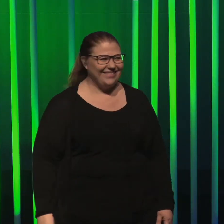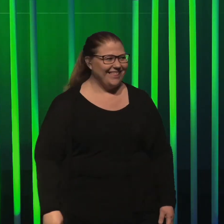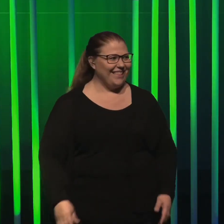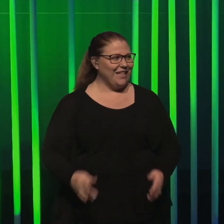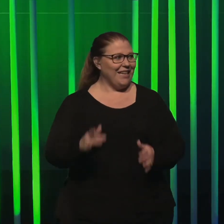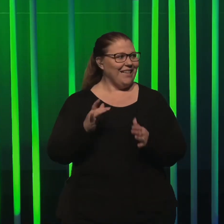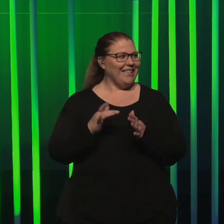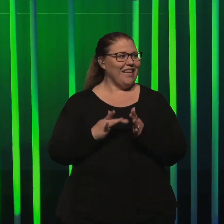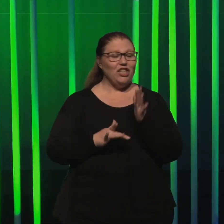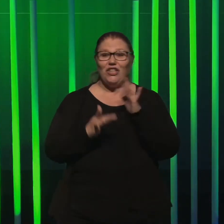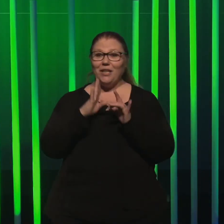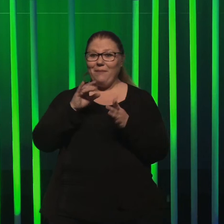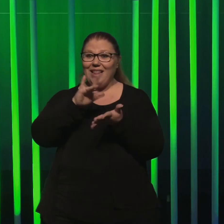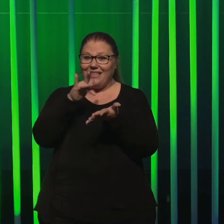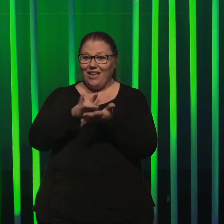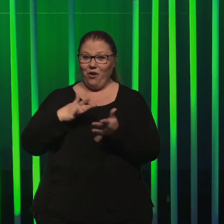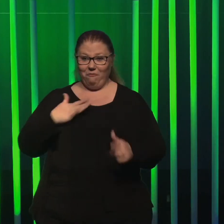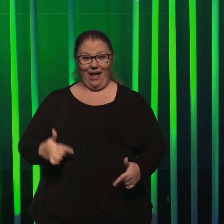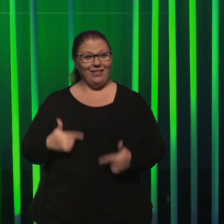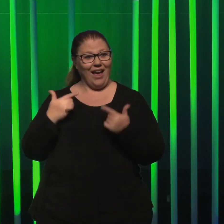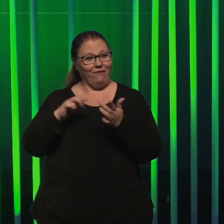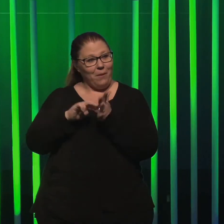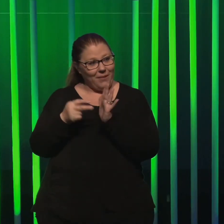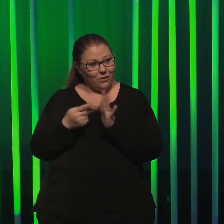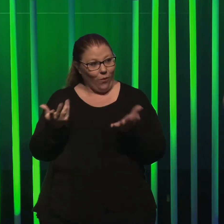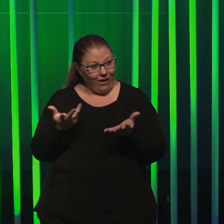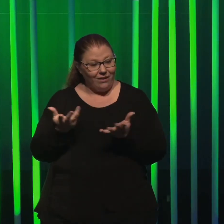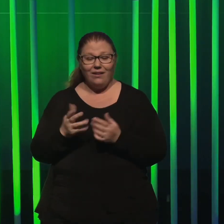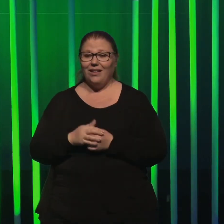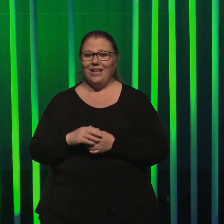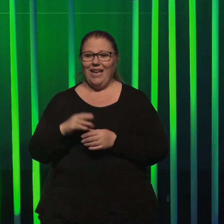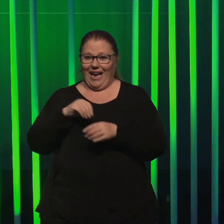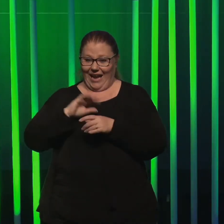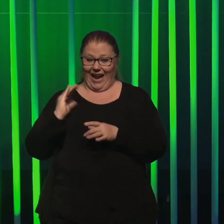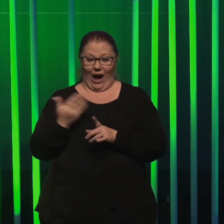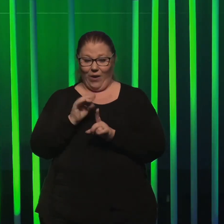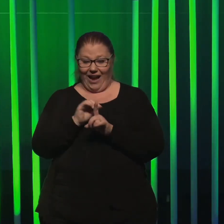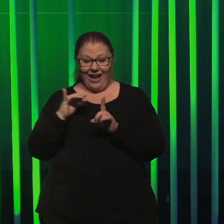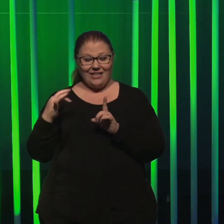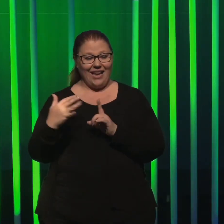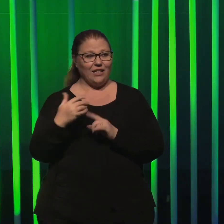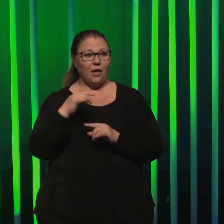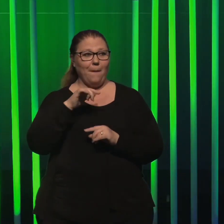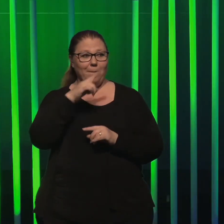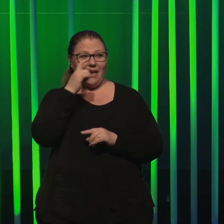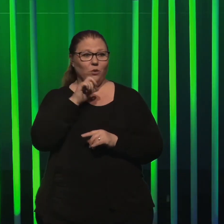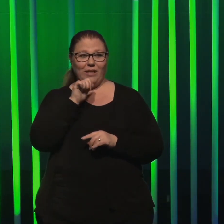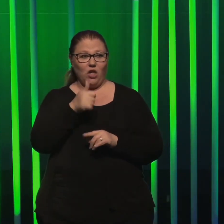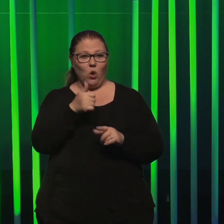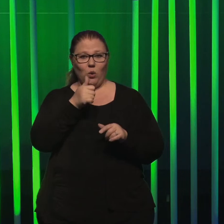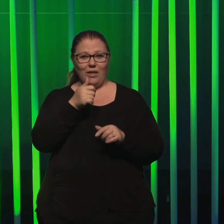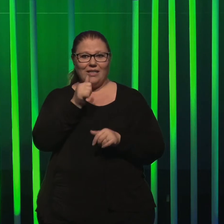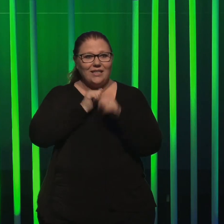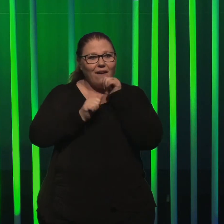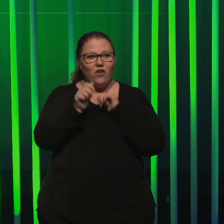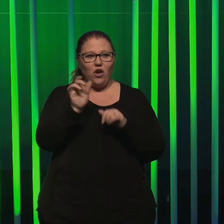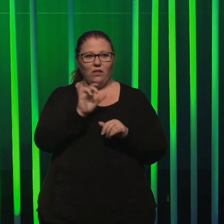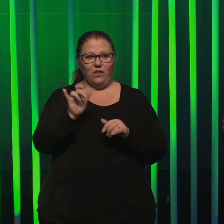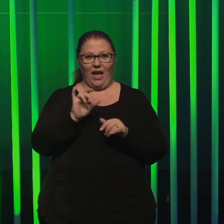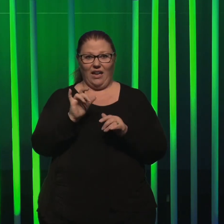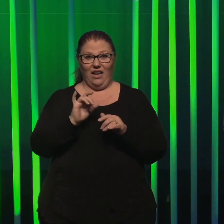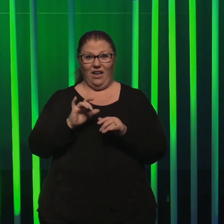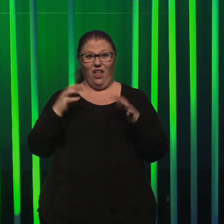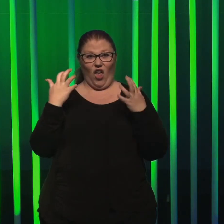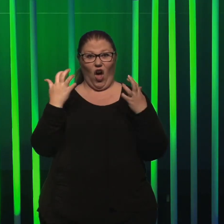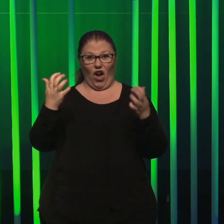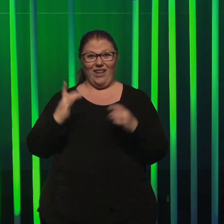Jesus be the center of my life tends to mean, in our context, because we don't suffer like Jesus' original audience